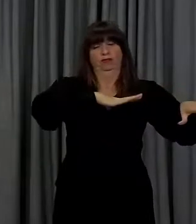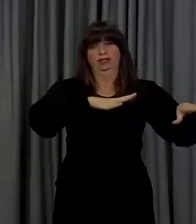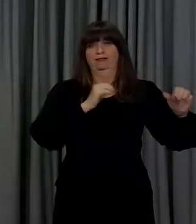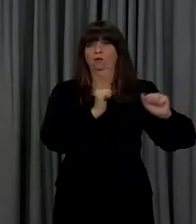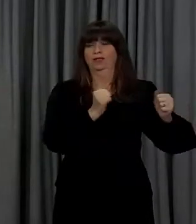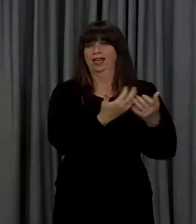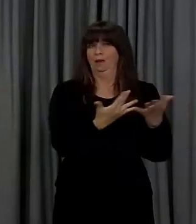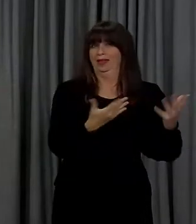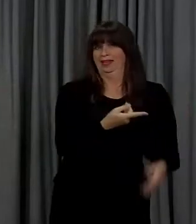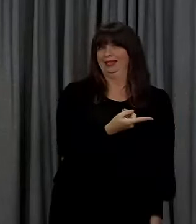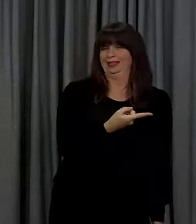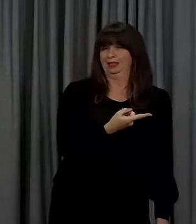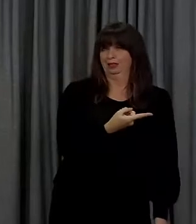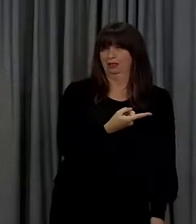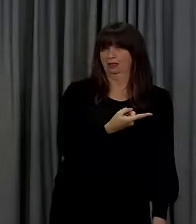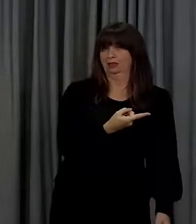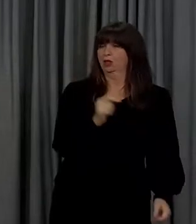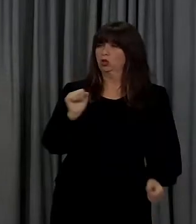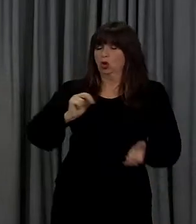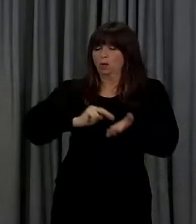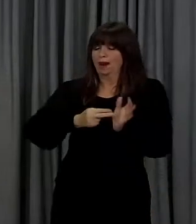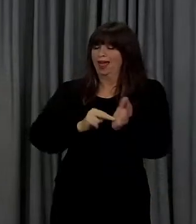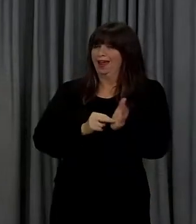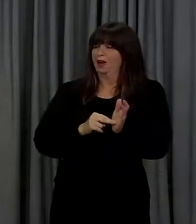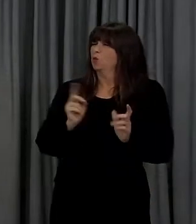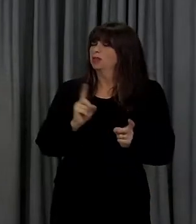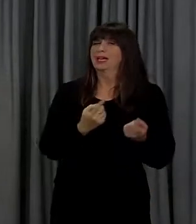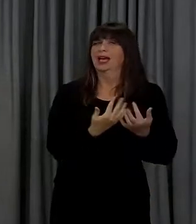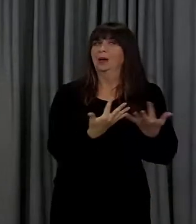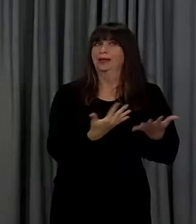winter? What is the plan on that?